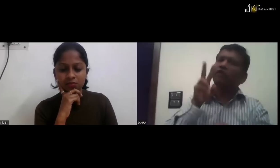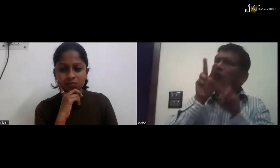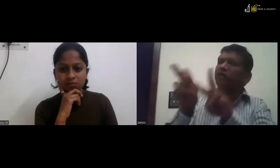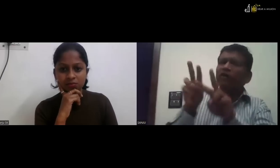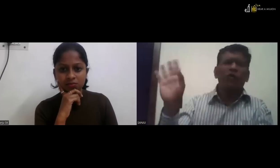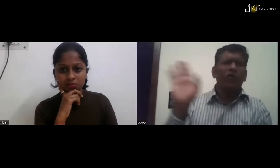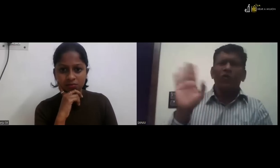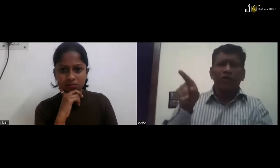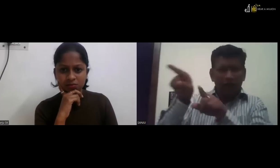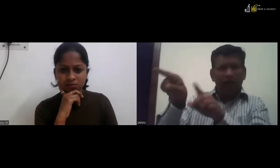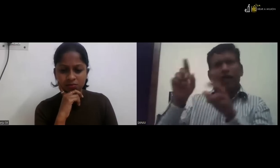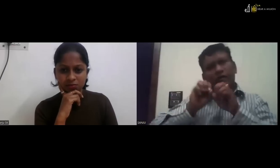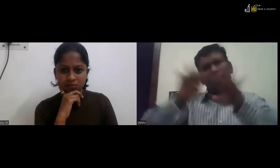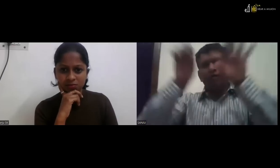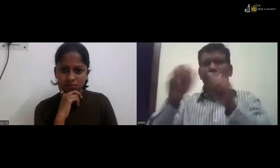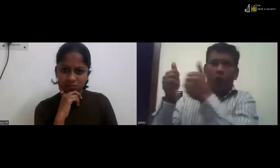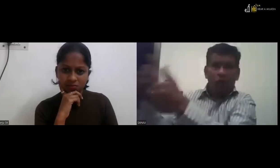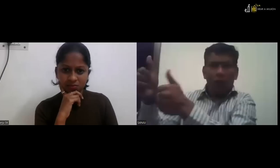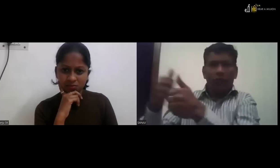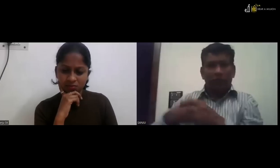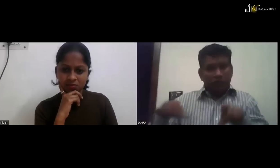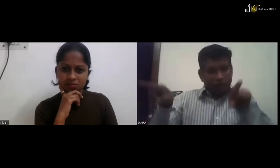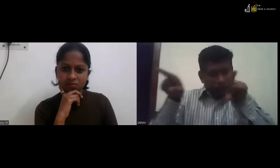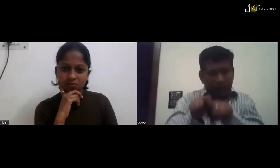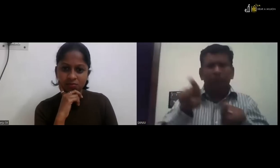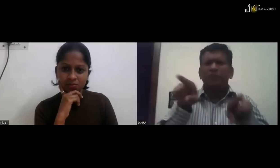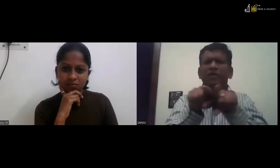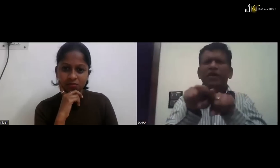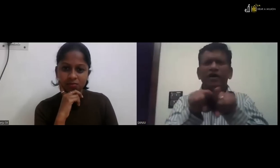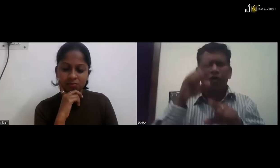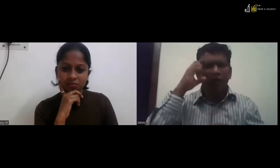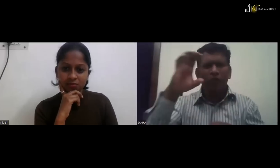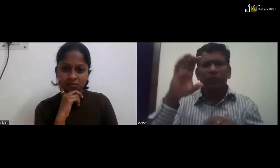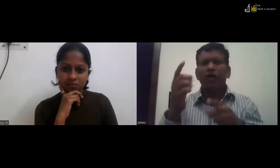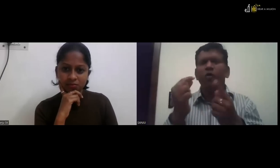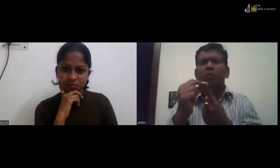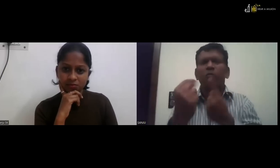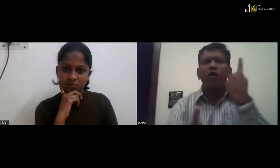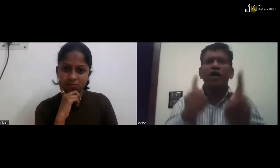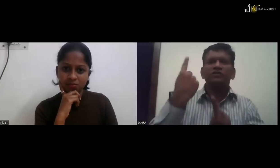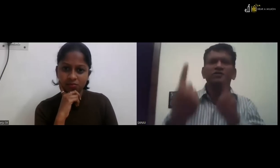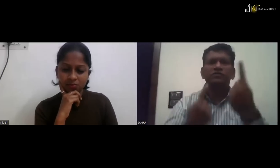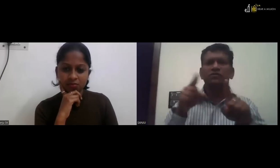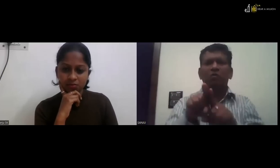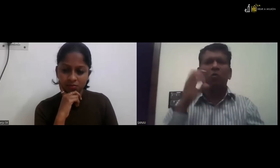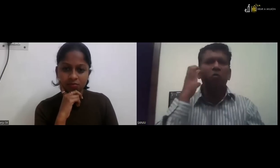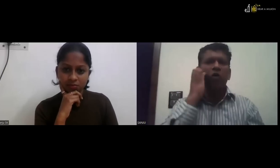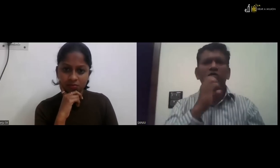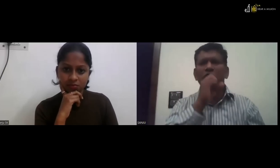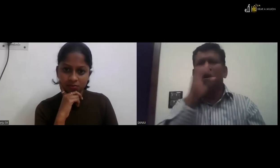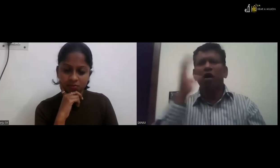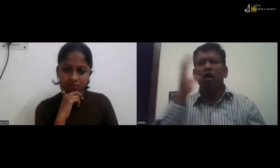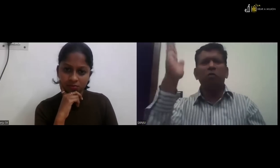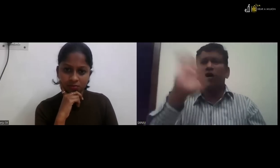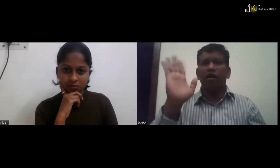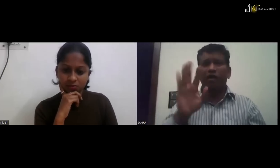places, But we just want that not only this, the other information which we shared on the